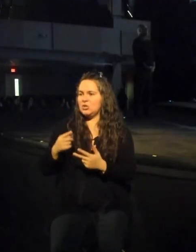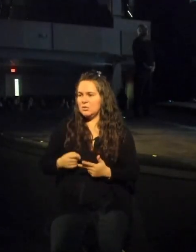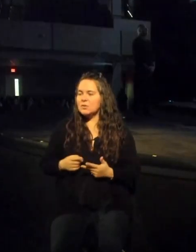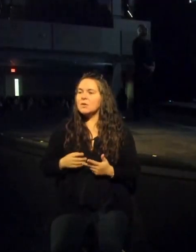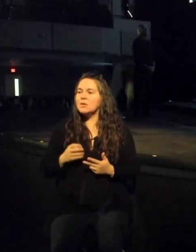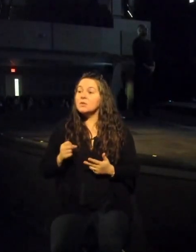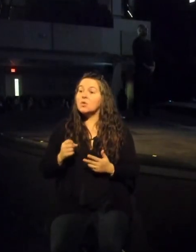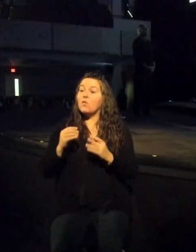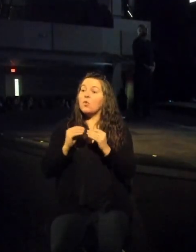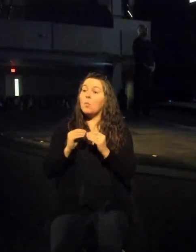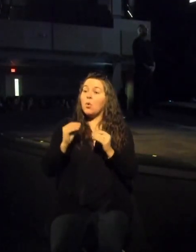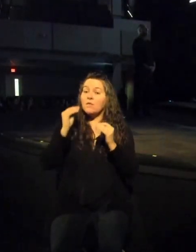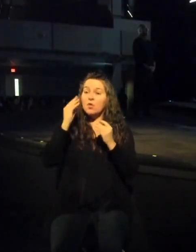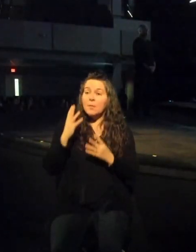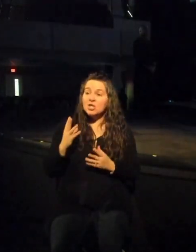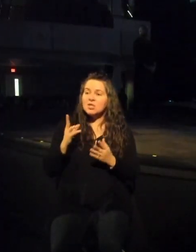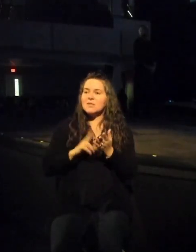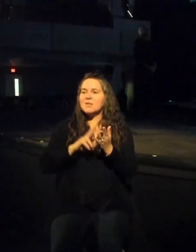sign up, visit